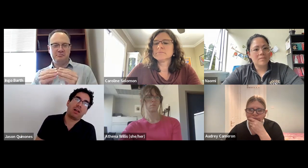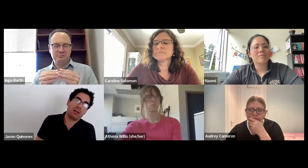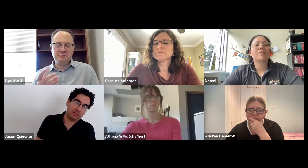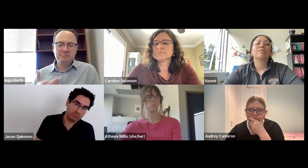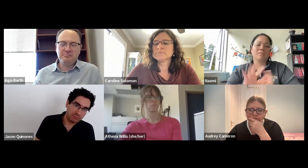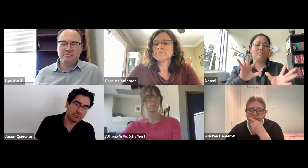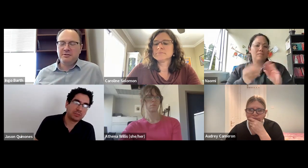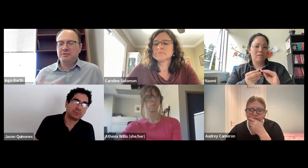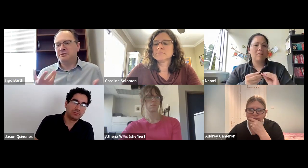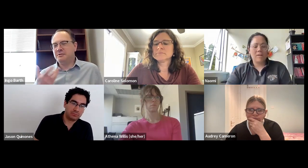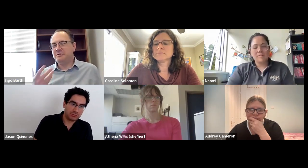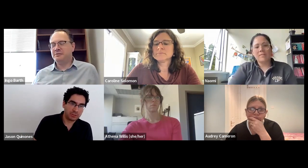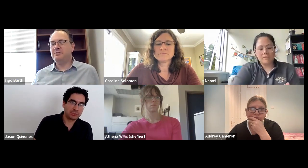your sign for series?